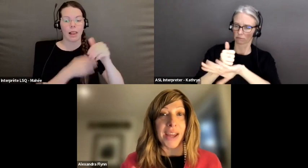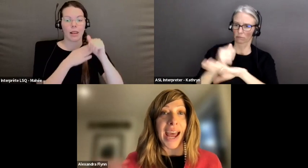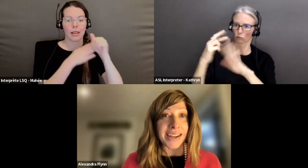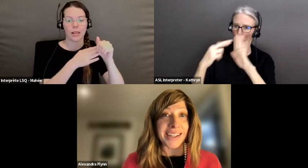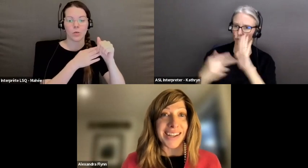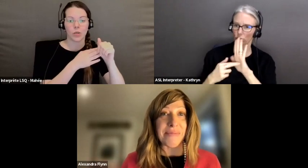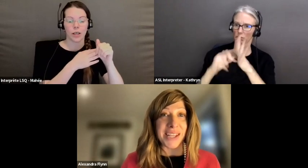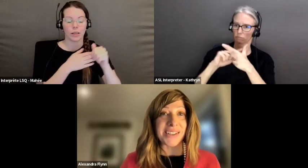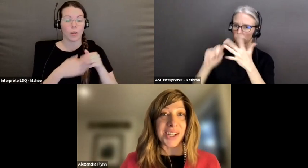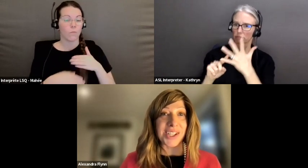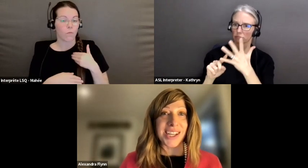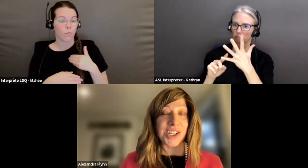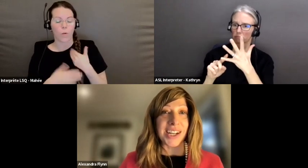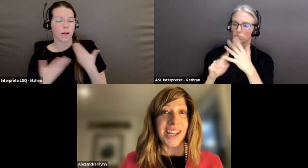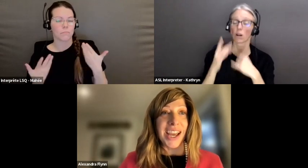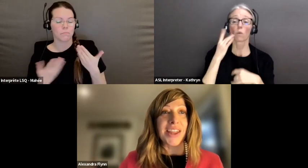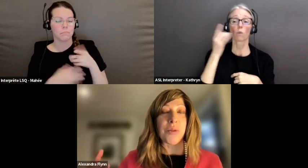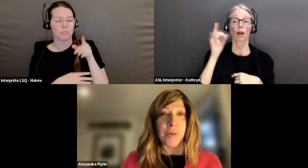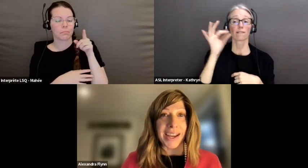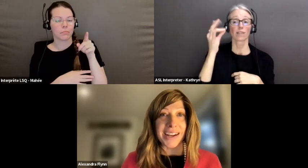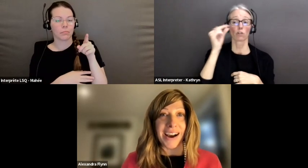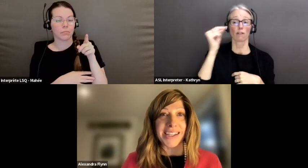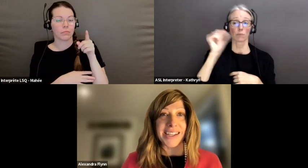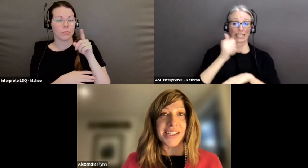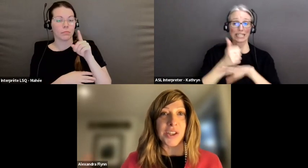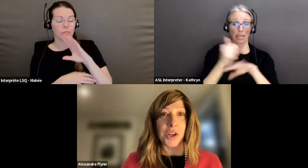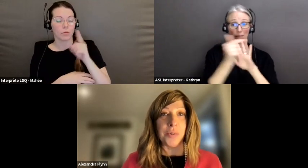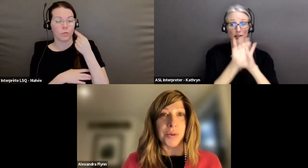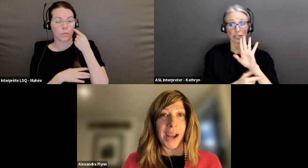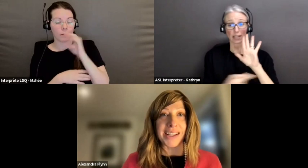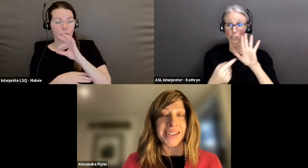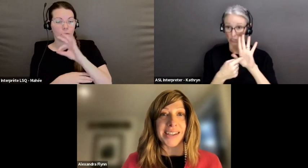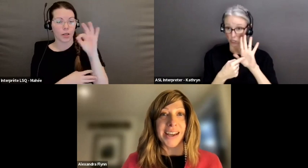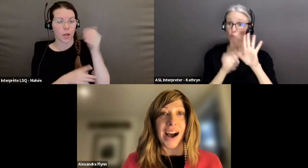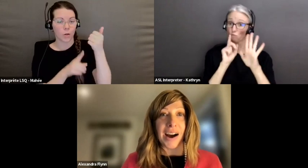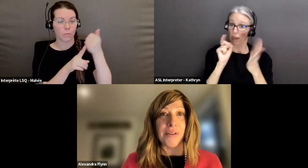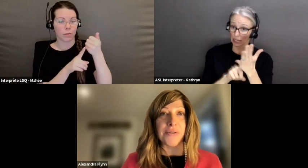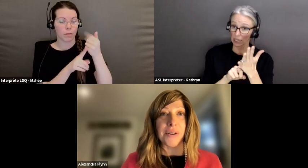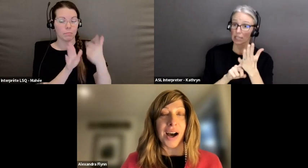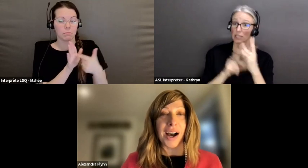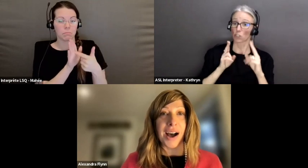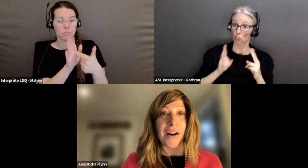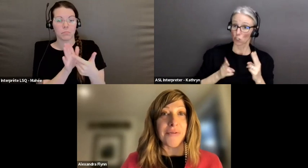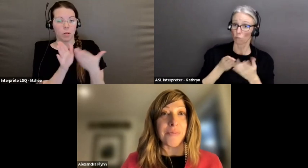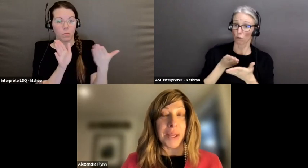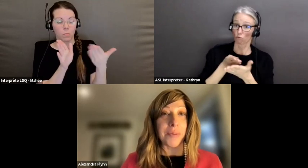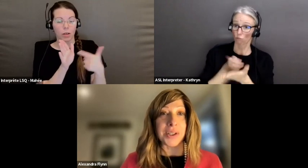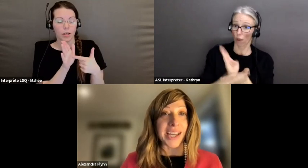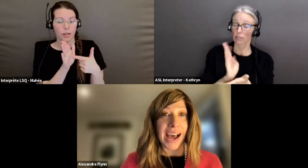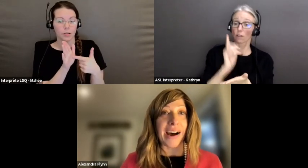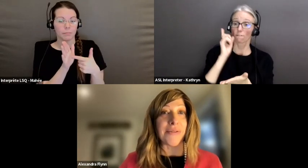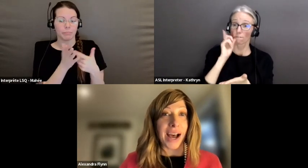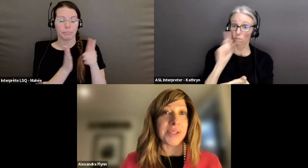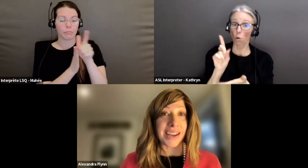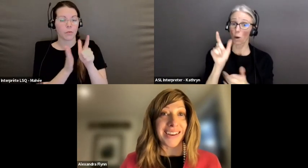they have enacted a piece of legislation that recognizes the human rights of people